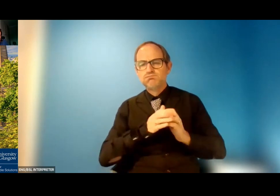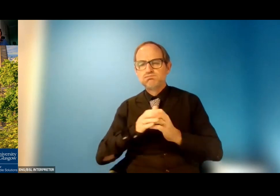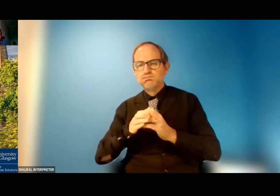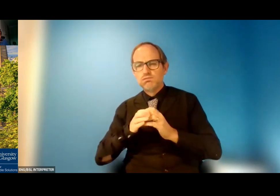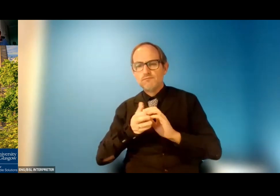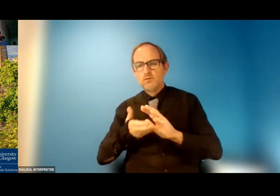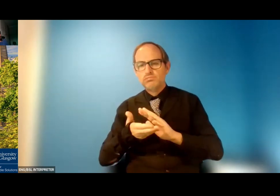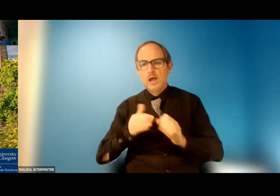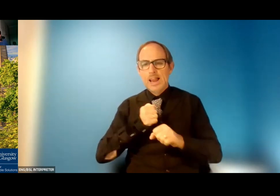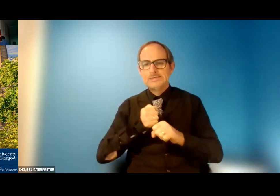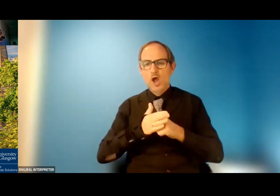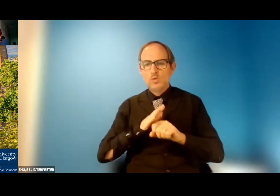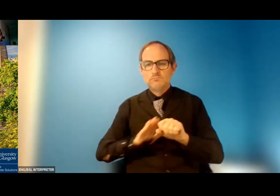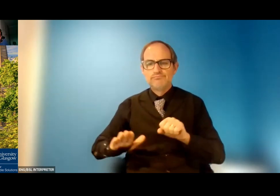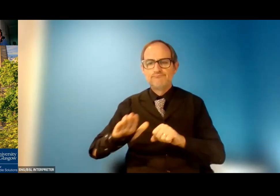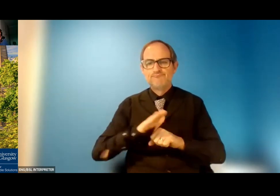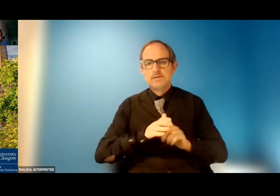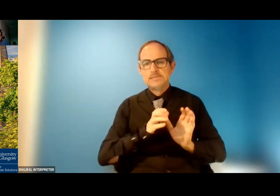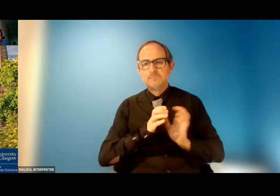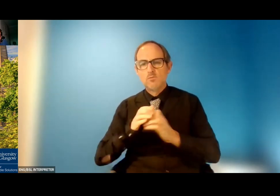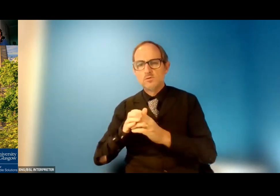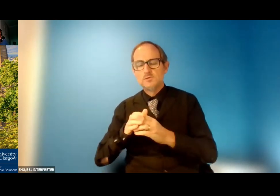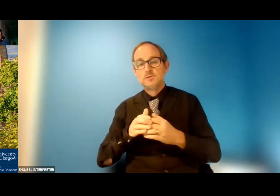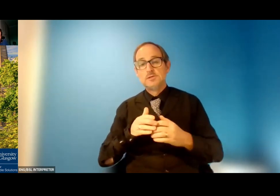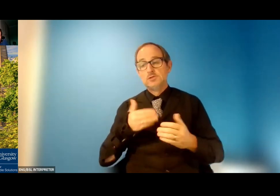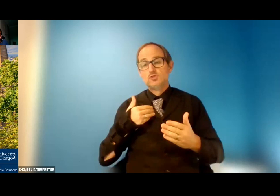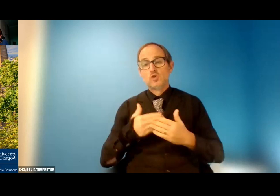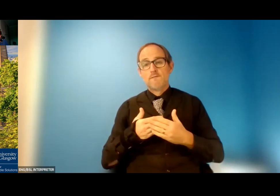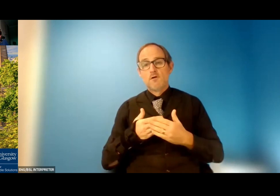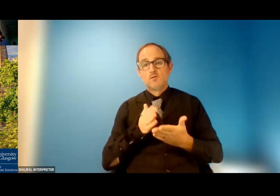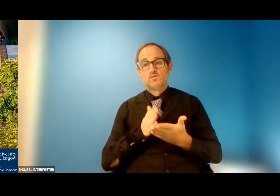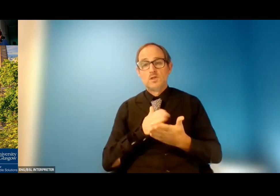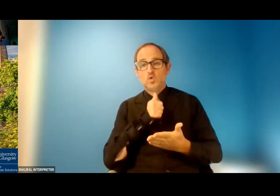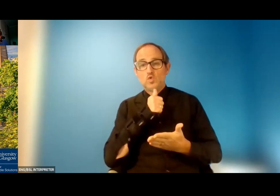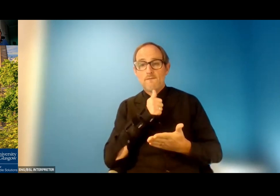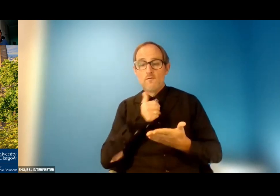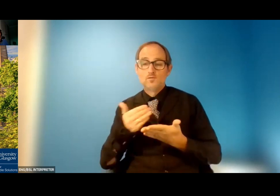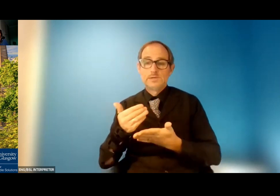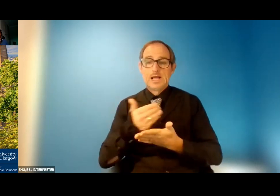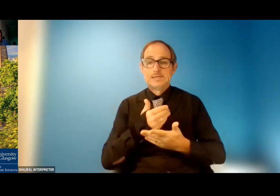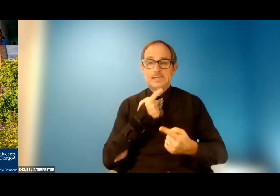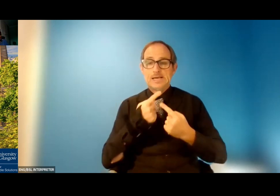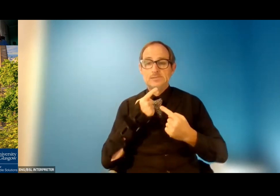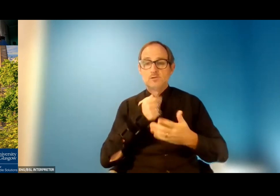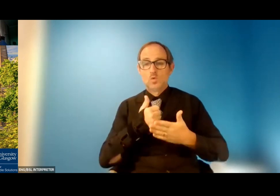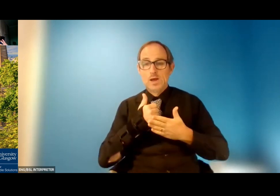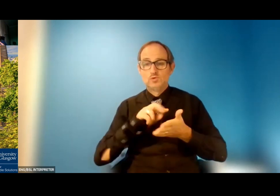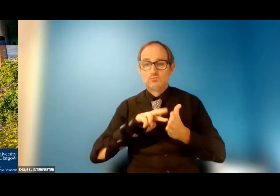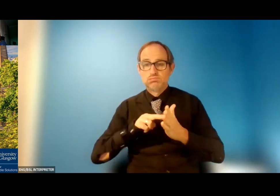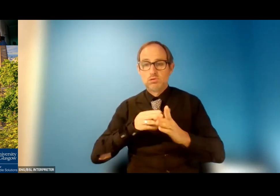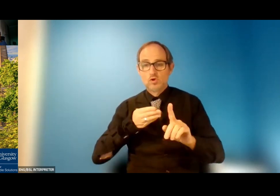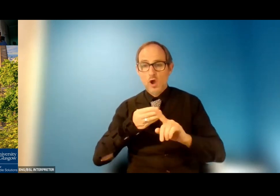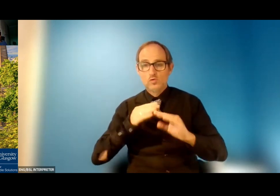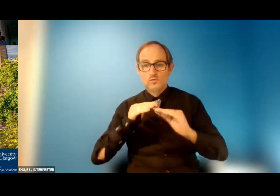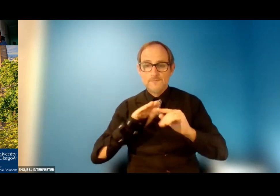So far we've found it really useful for collective visioning and goal setting. And we